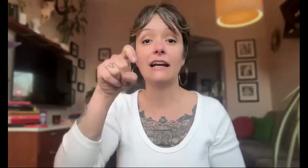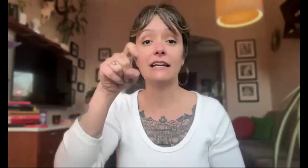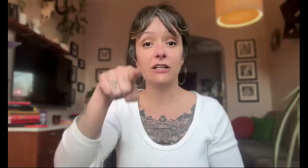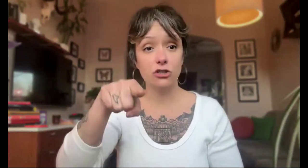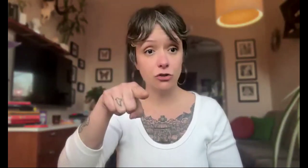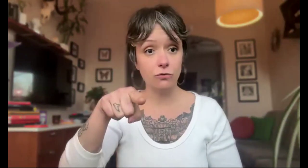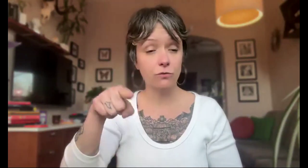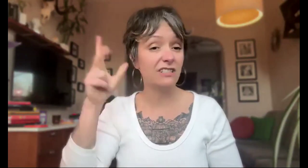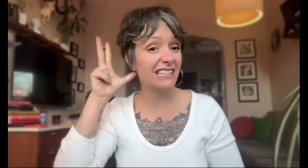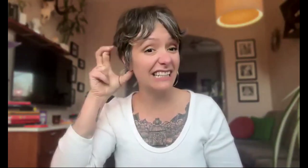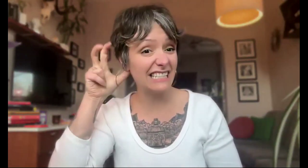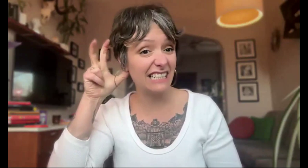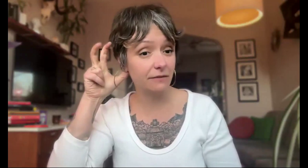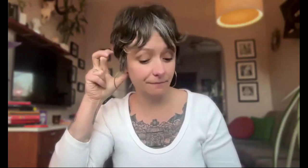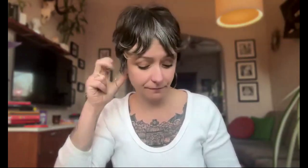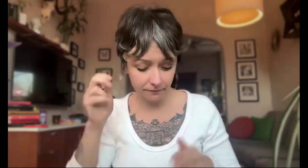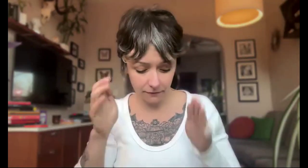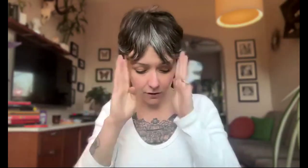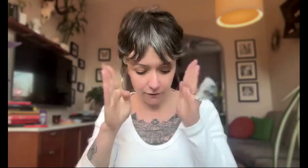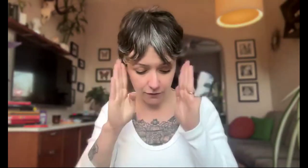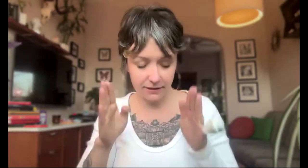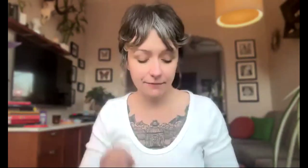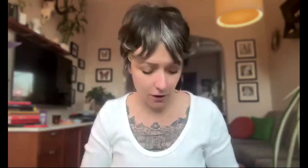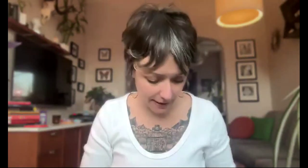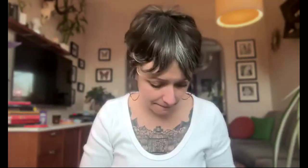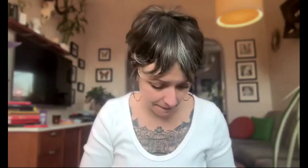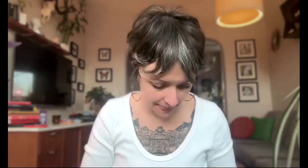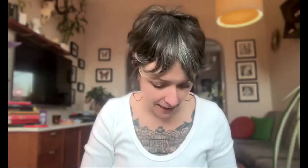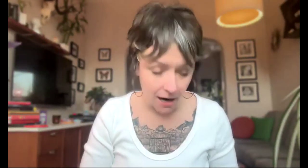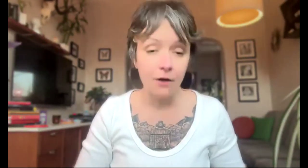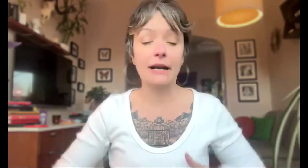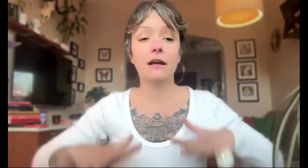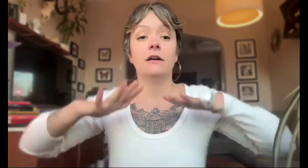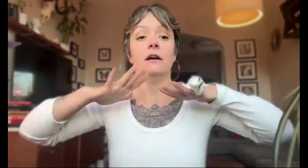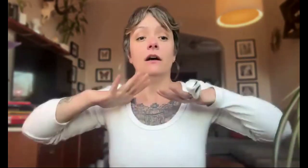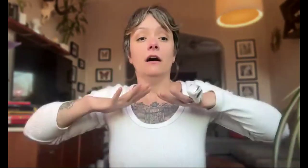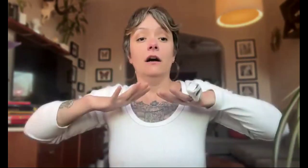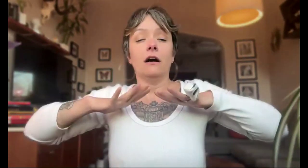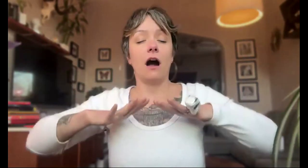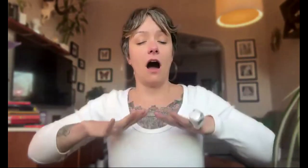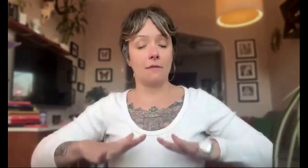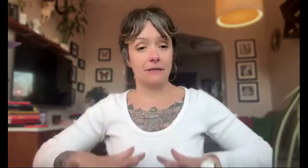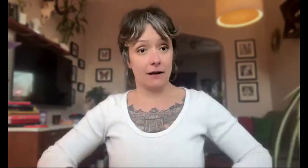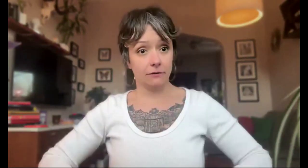I need you to listen. Focus. Okay. Ready? Calm down.